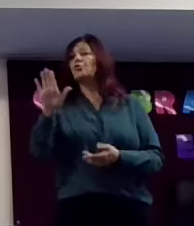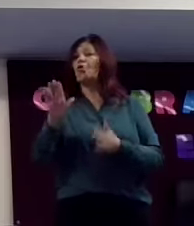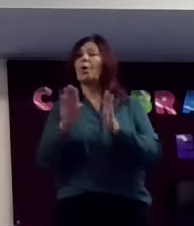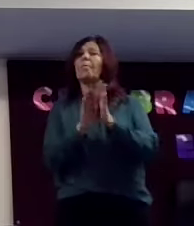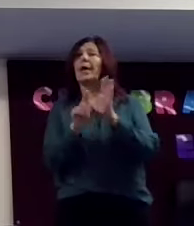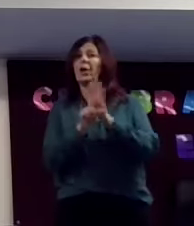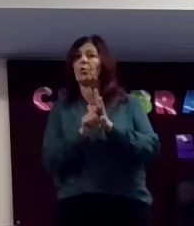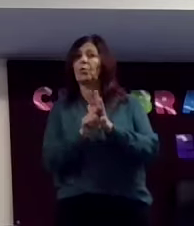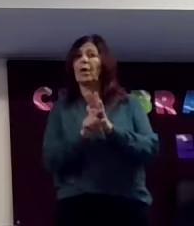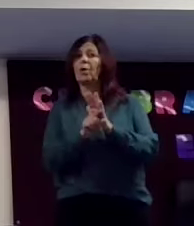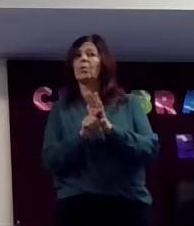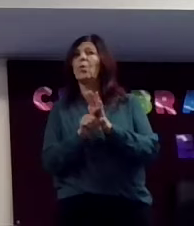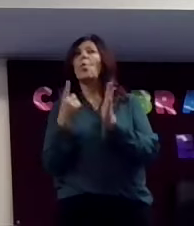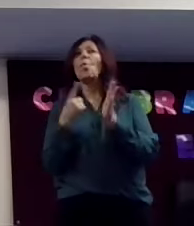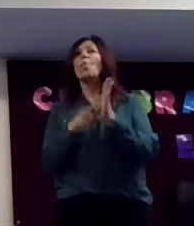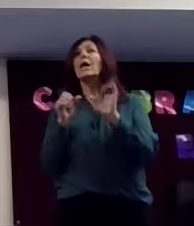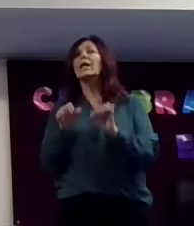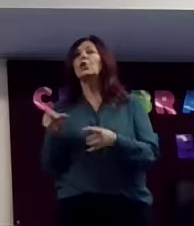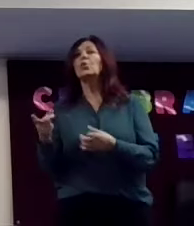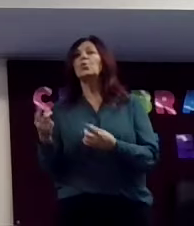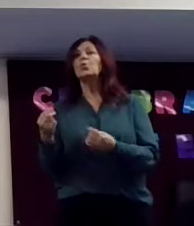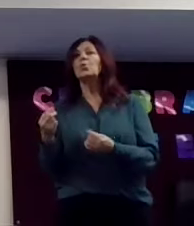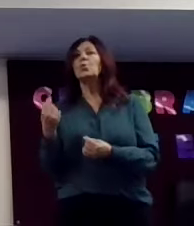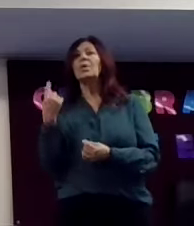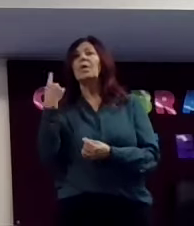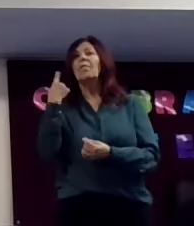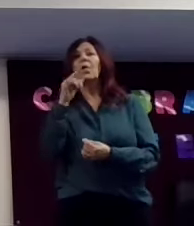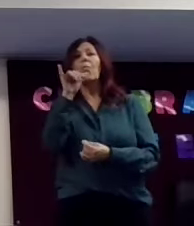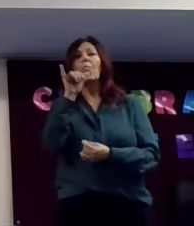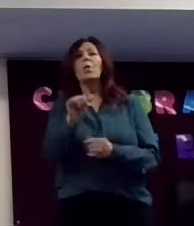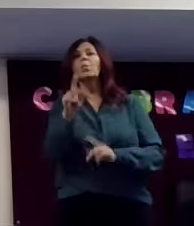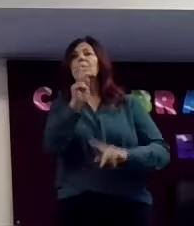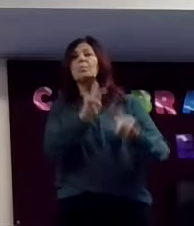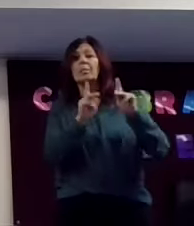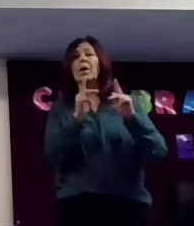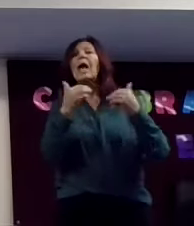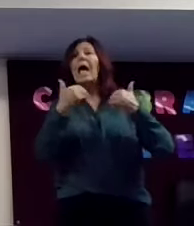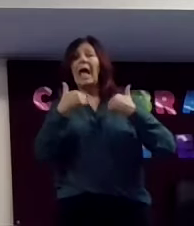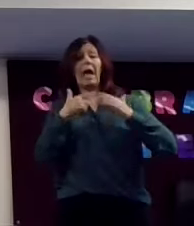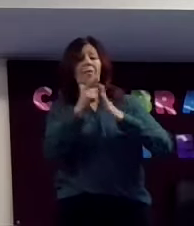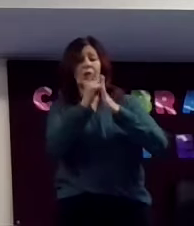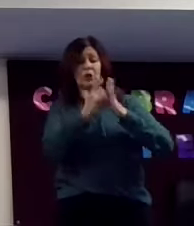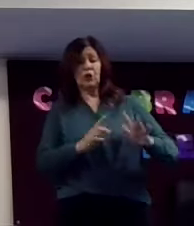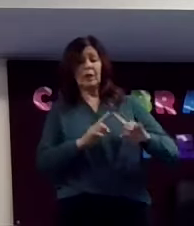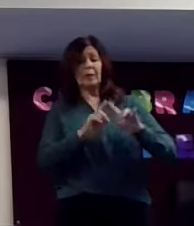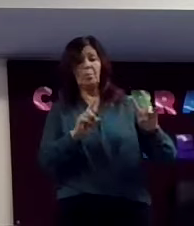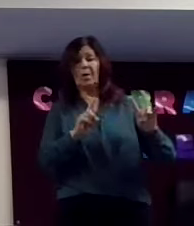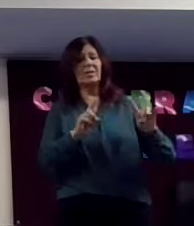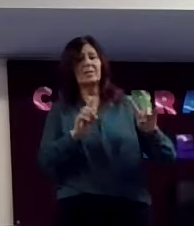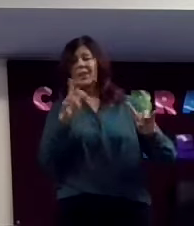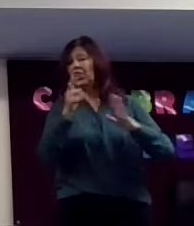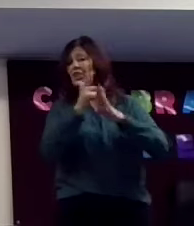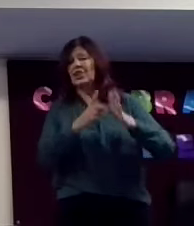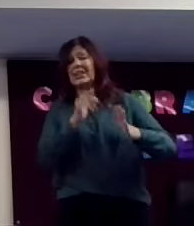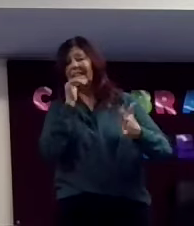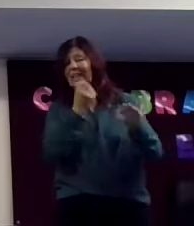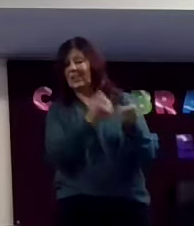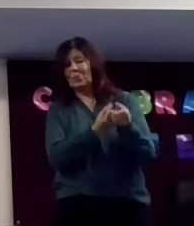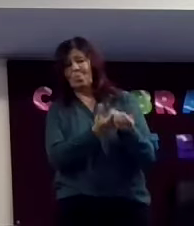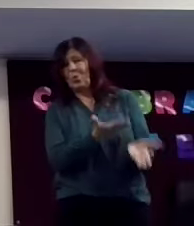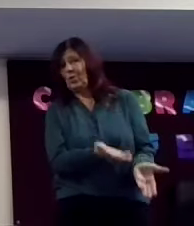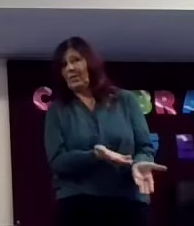background, what do you do for those that they have attorneys, but it don't seem like the attorneys are very